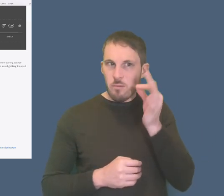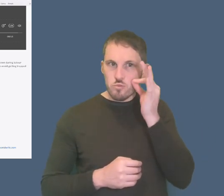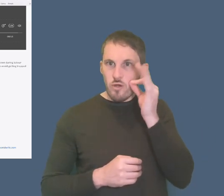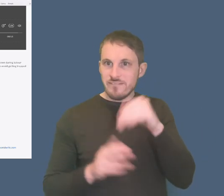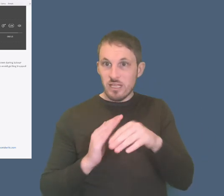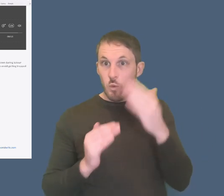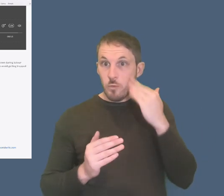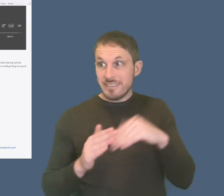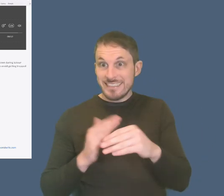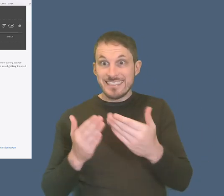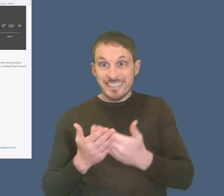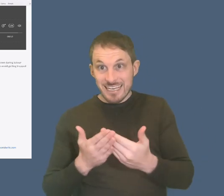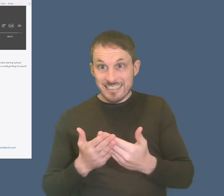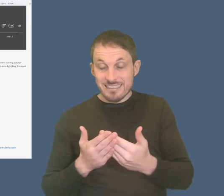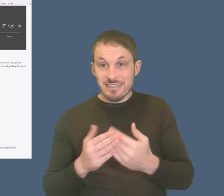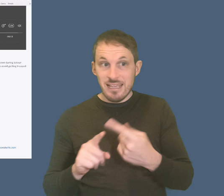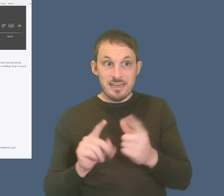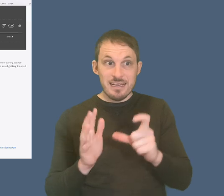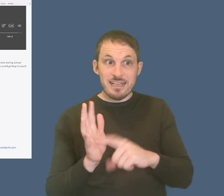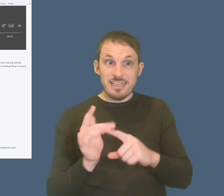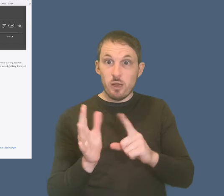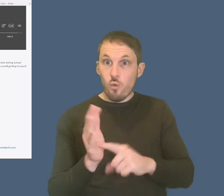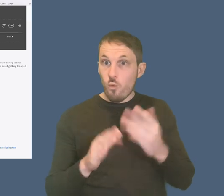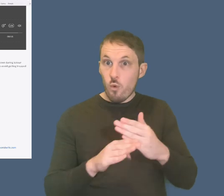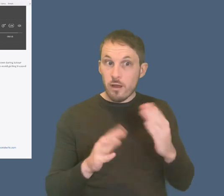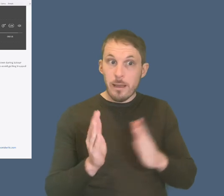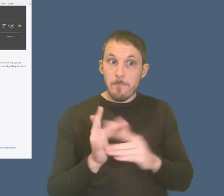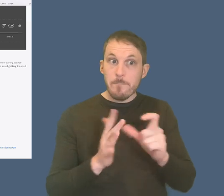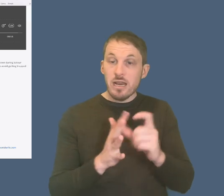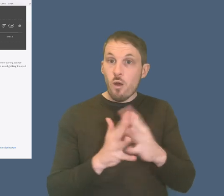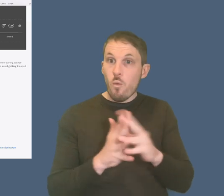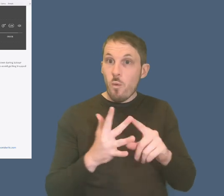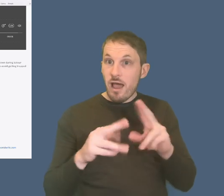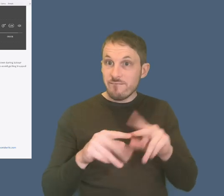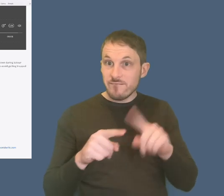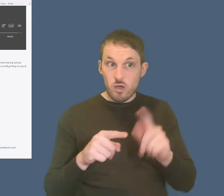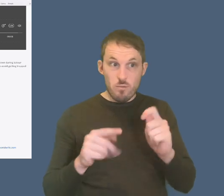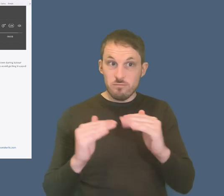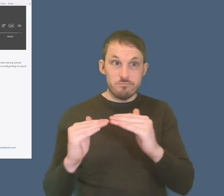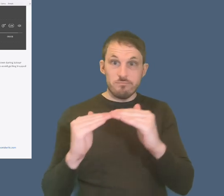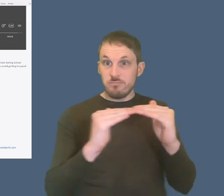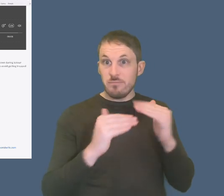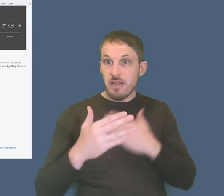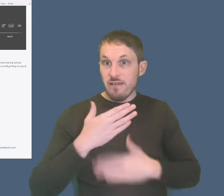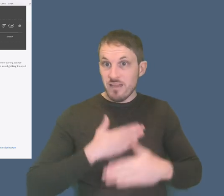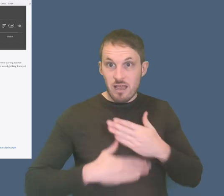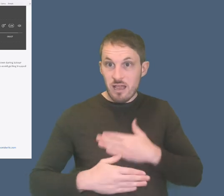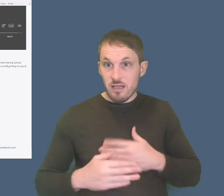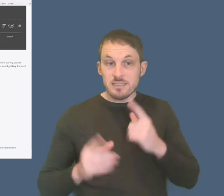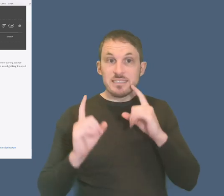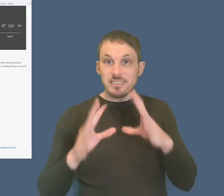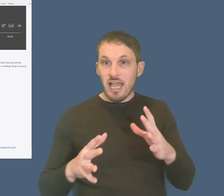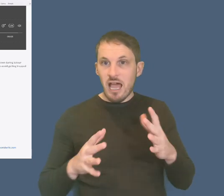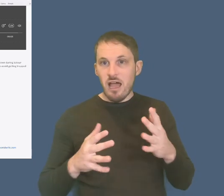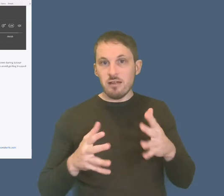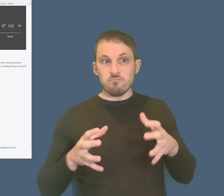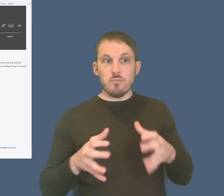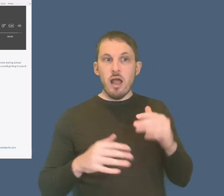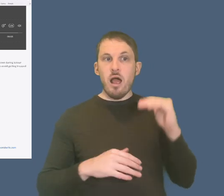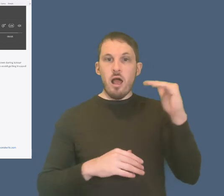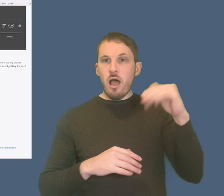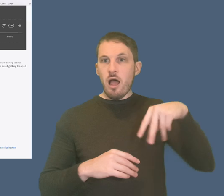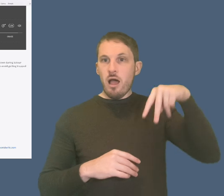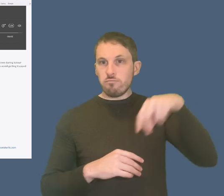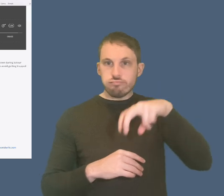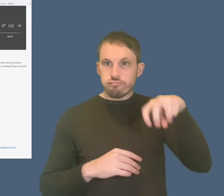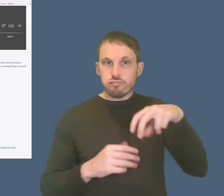study and still see in my clinical work as a midwife. It's almost universal behavior for a woman to start high and more active and